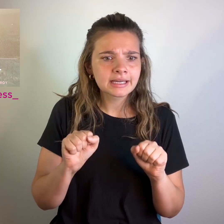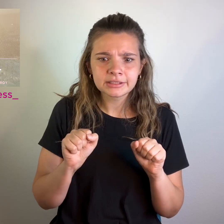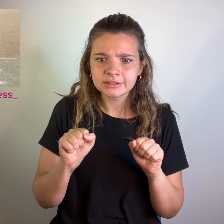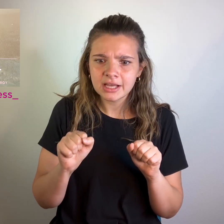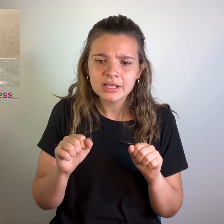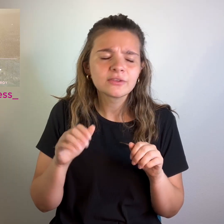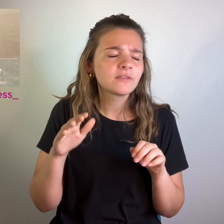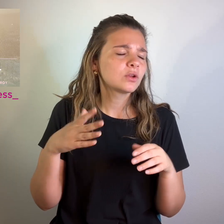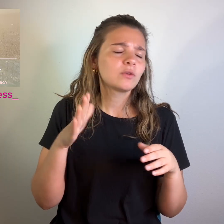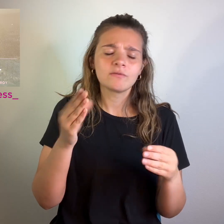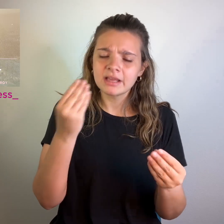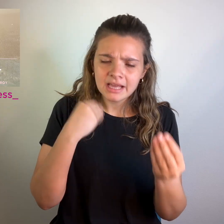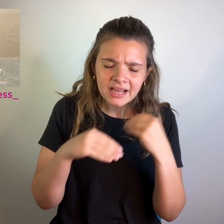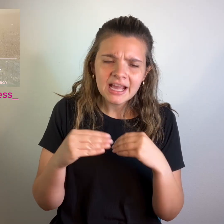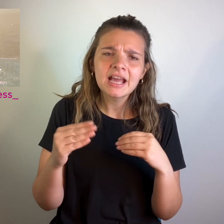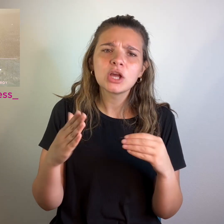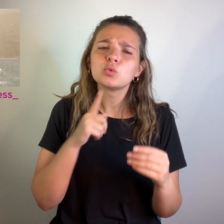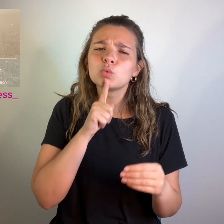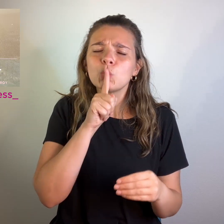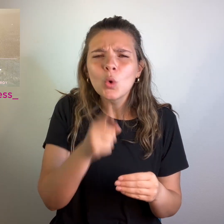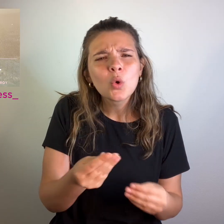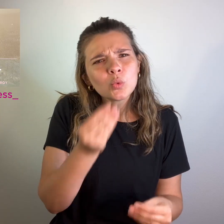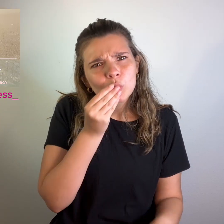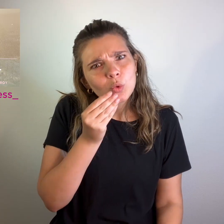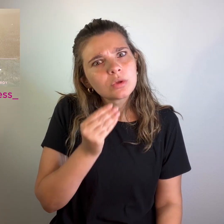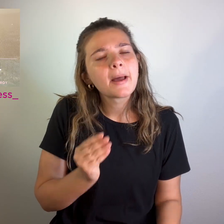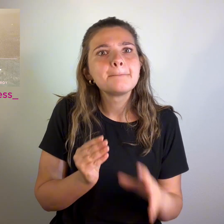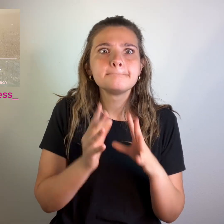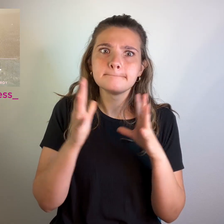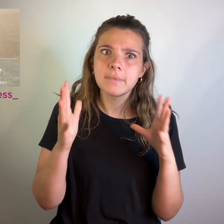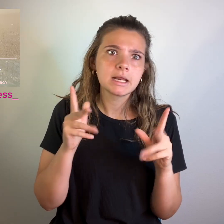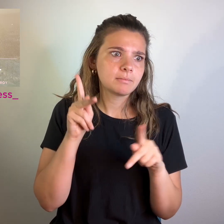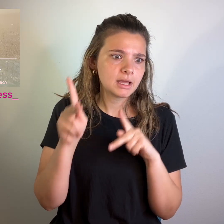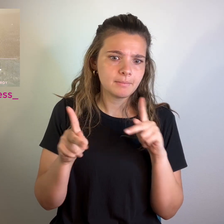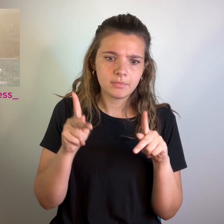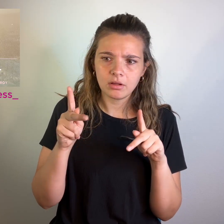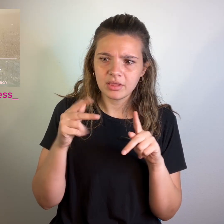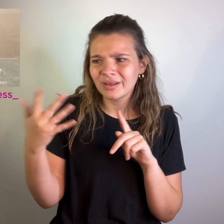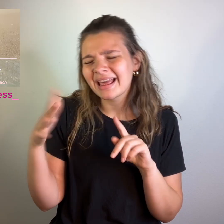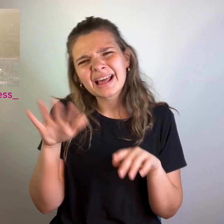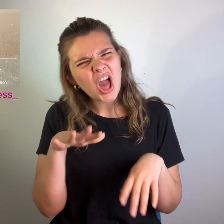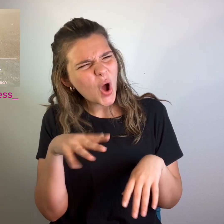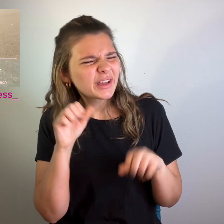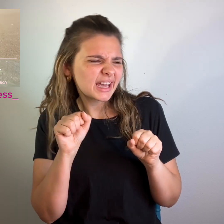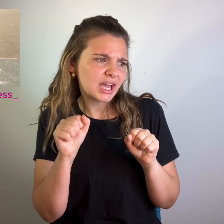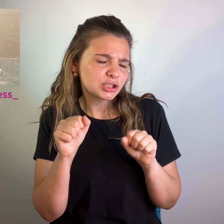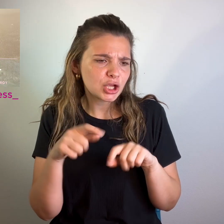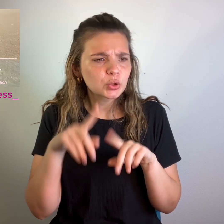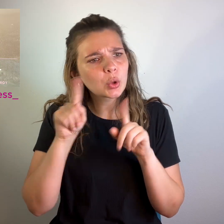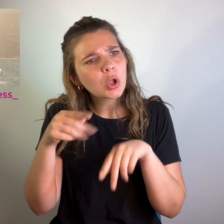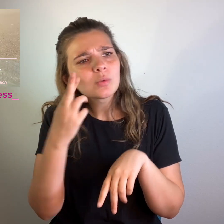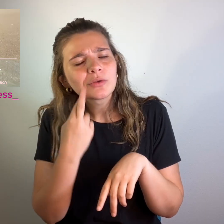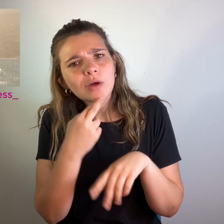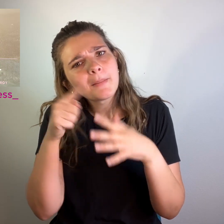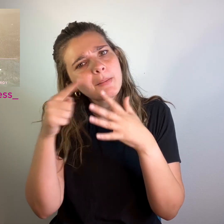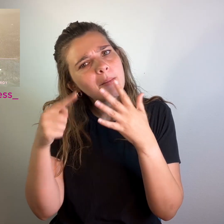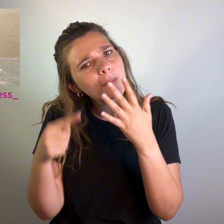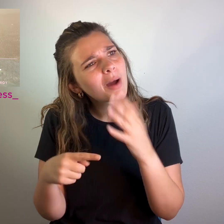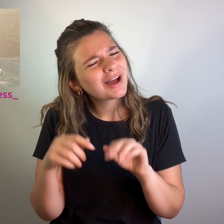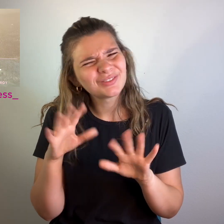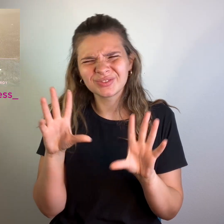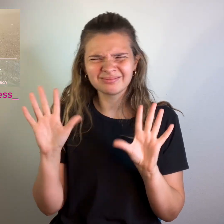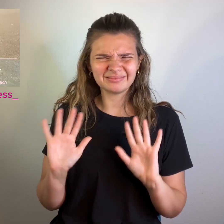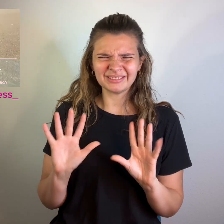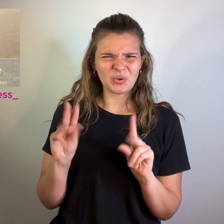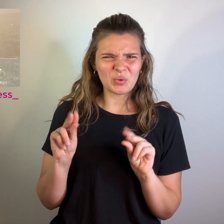many people that were outside were like, oh, well, you can just stop here, you can stop here, you can stop here. Like, no, I'm celiac. I wanted